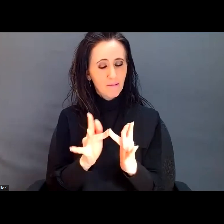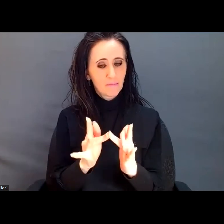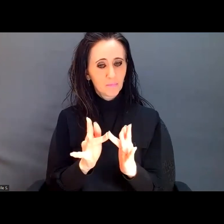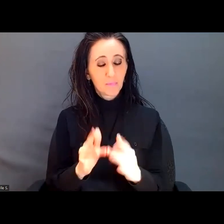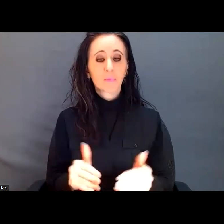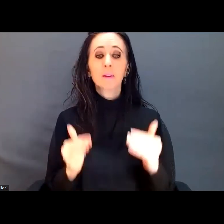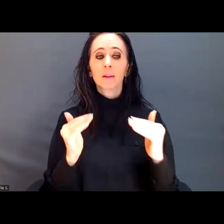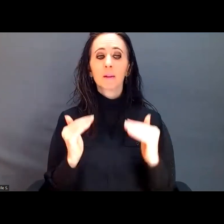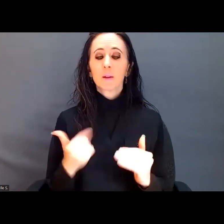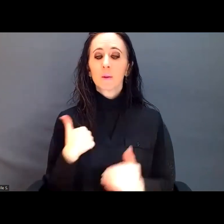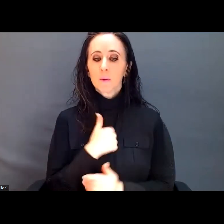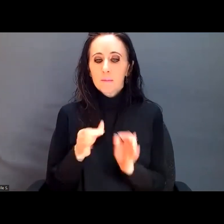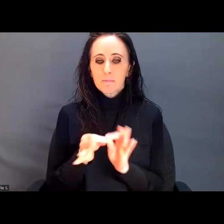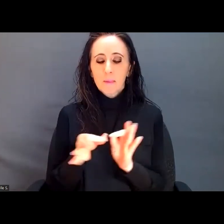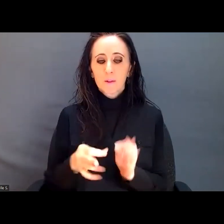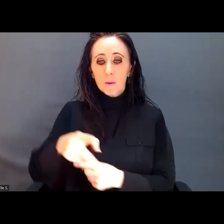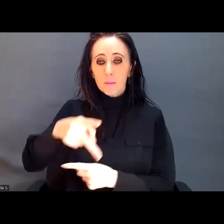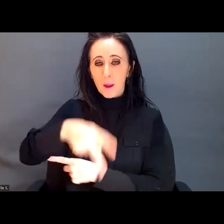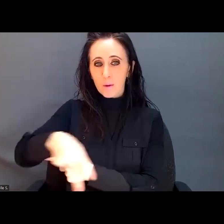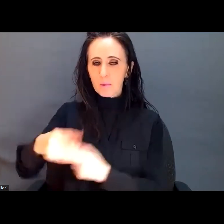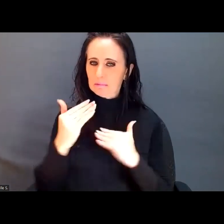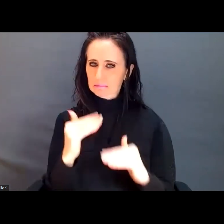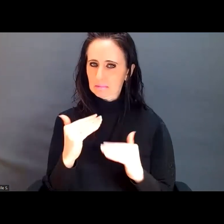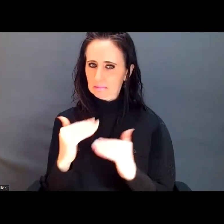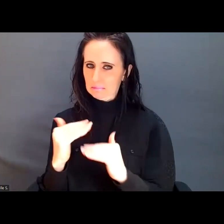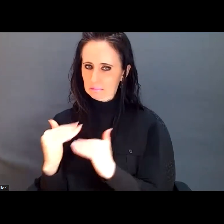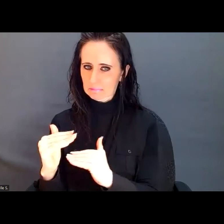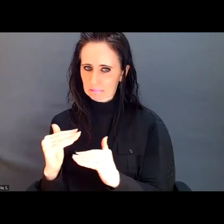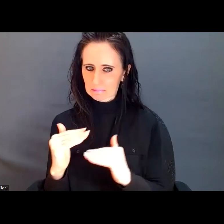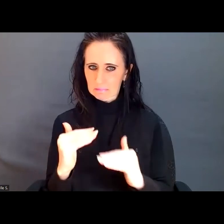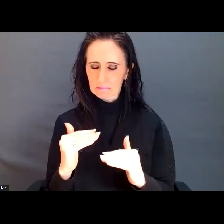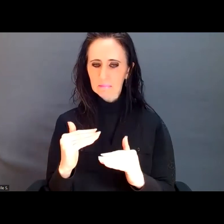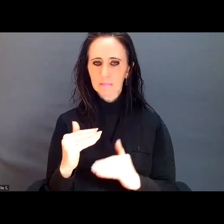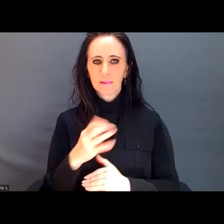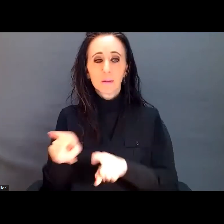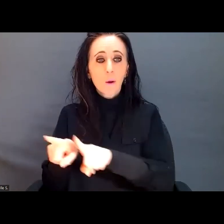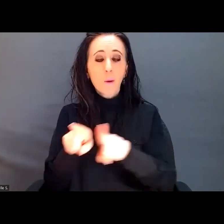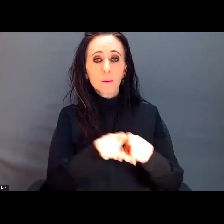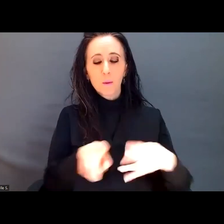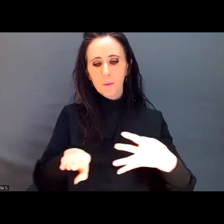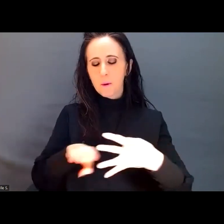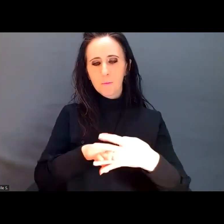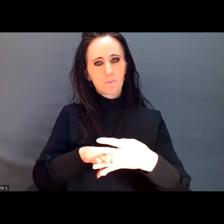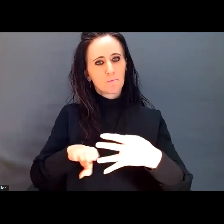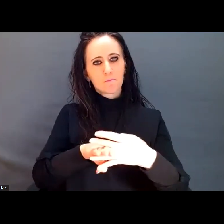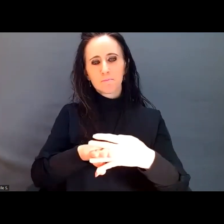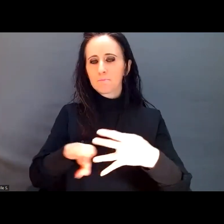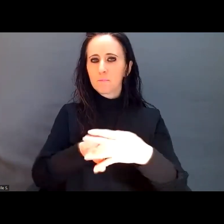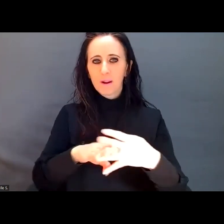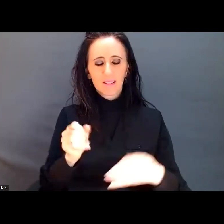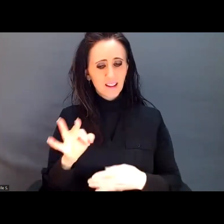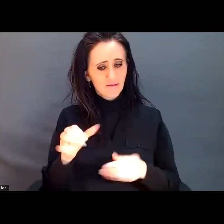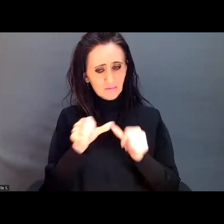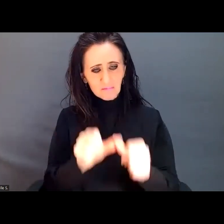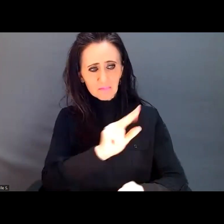PowerPoint breaks, more breaks. If you're in a multi-hour meeting, breaks every